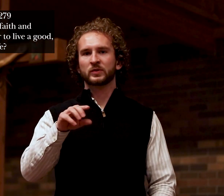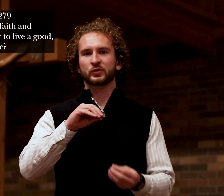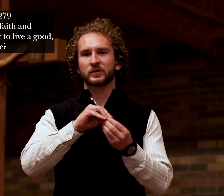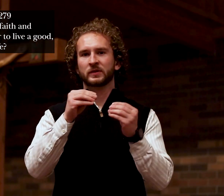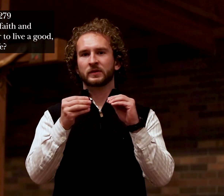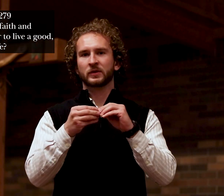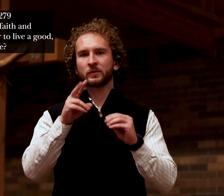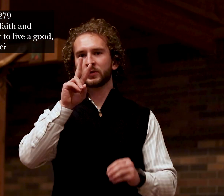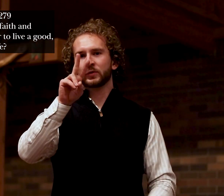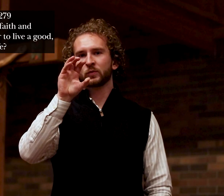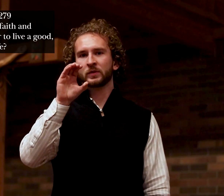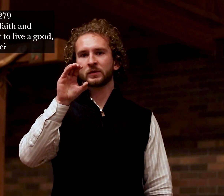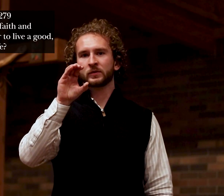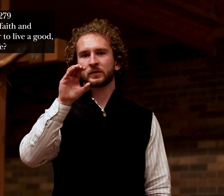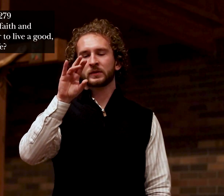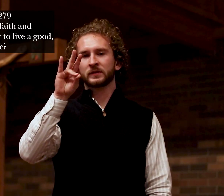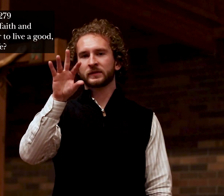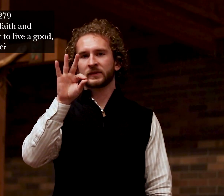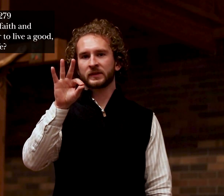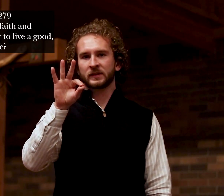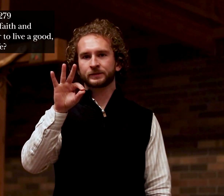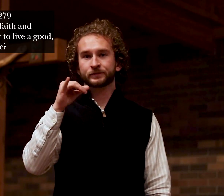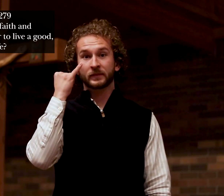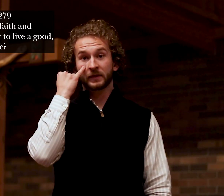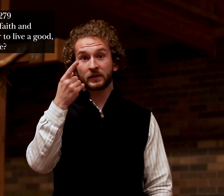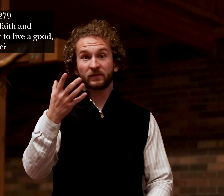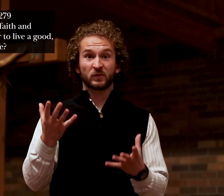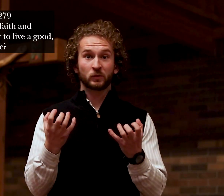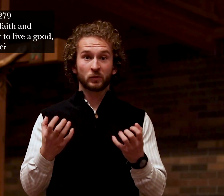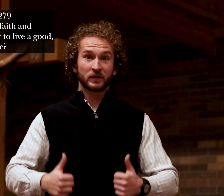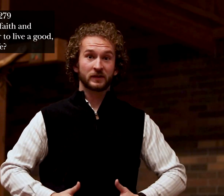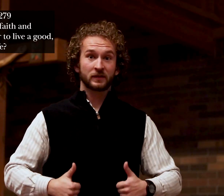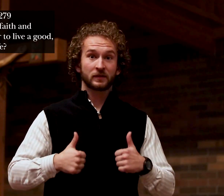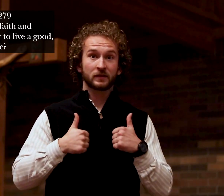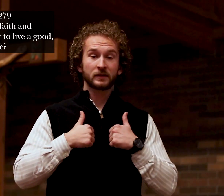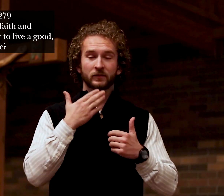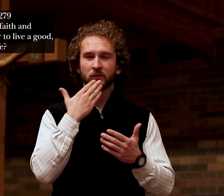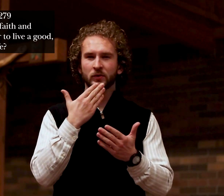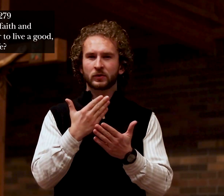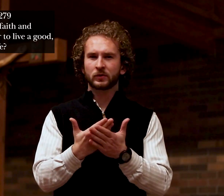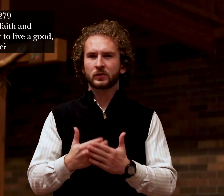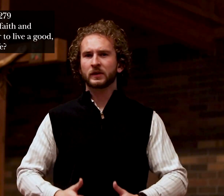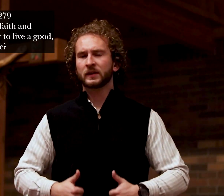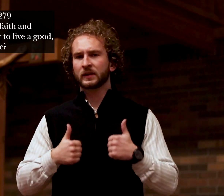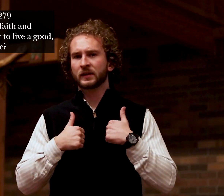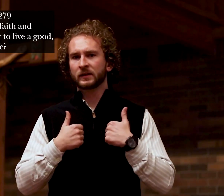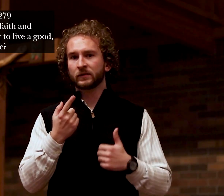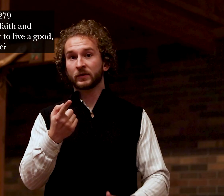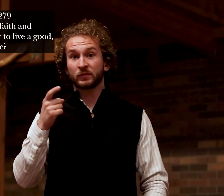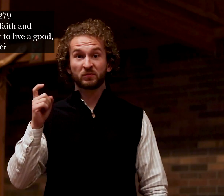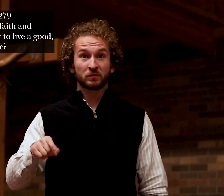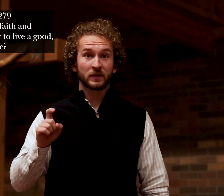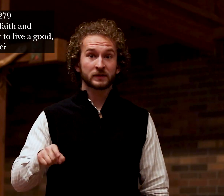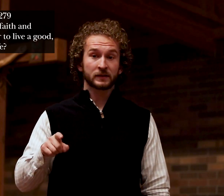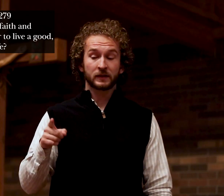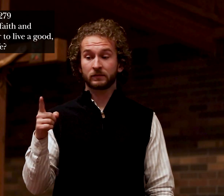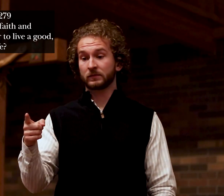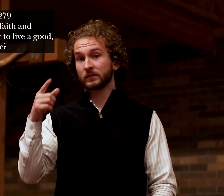Question 279. Why do we need faith and the sacraments in order to live a good, upright life?